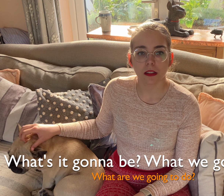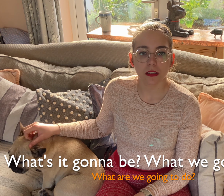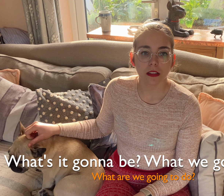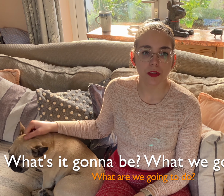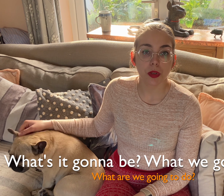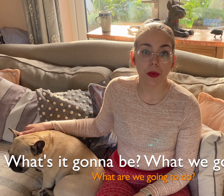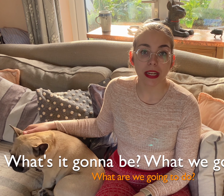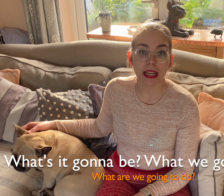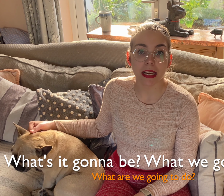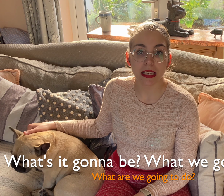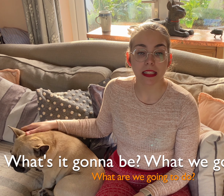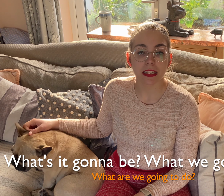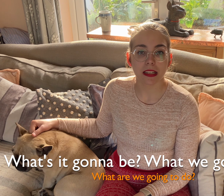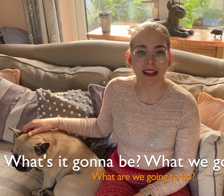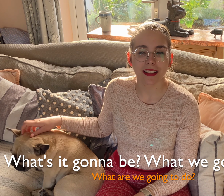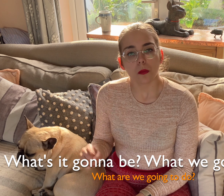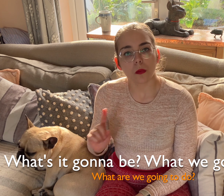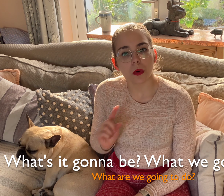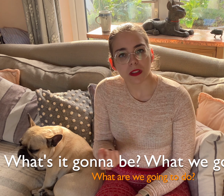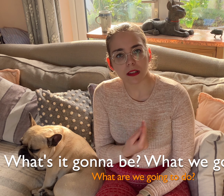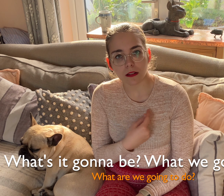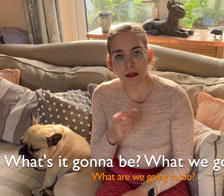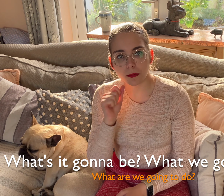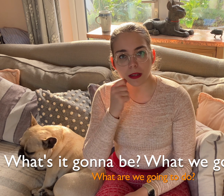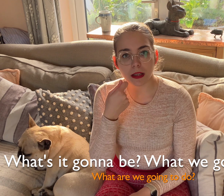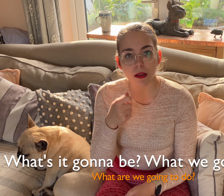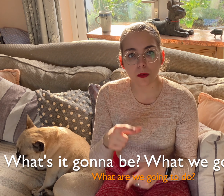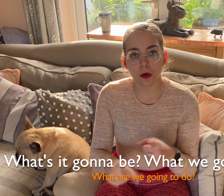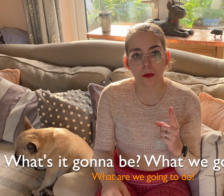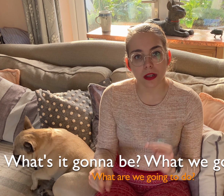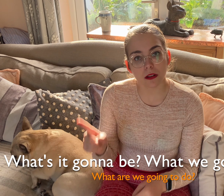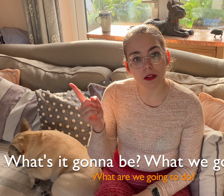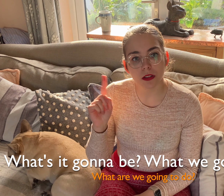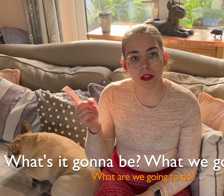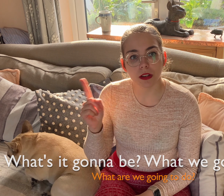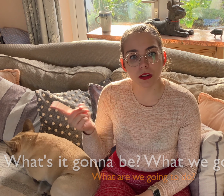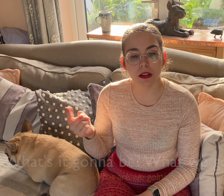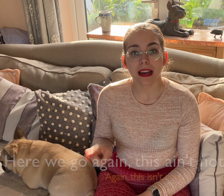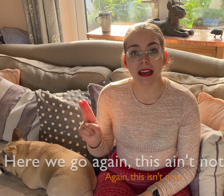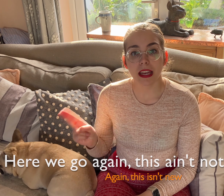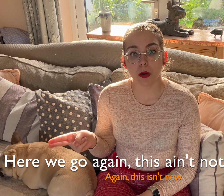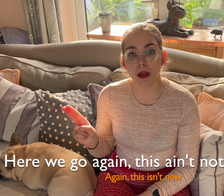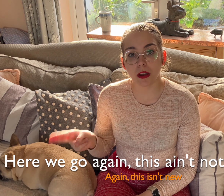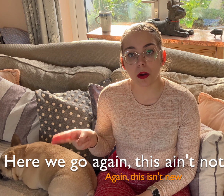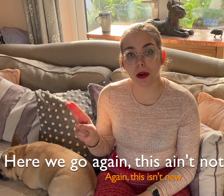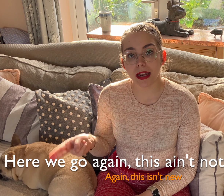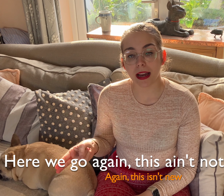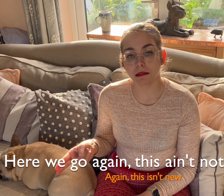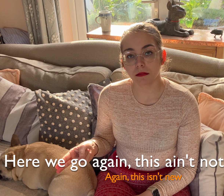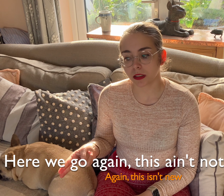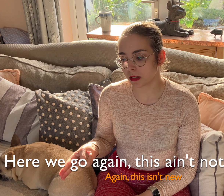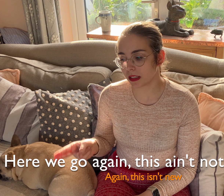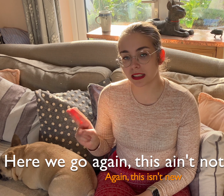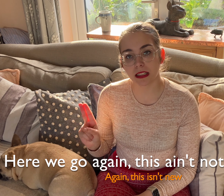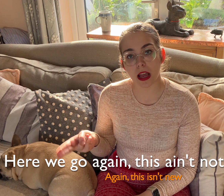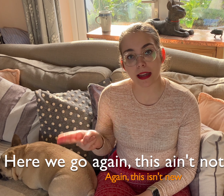So it is, what's it gonna be, what we're gonna do, here we go again. So this is again,